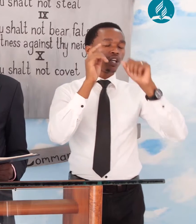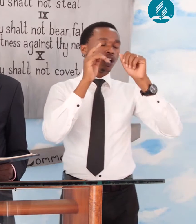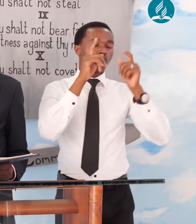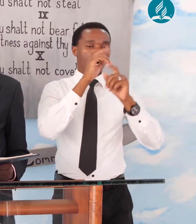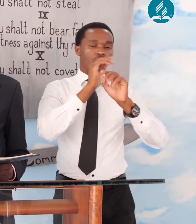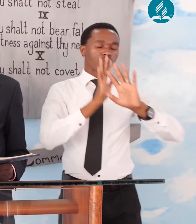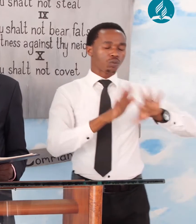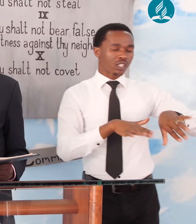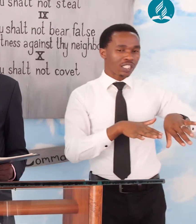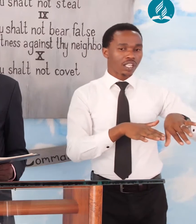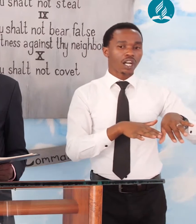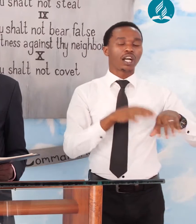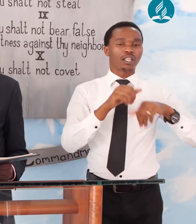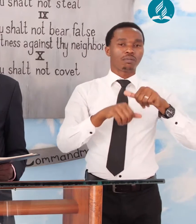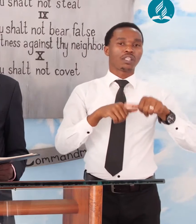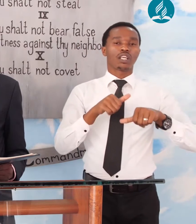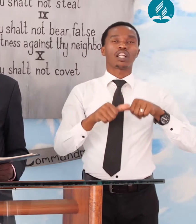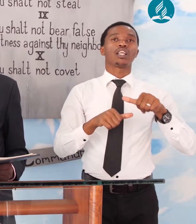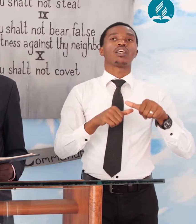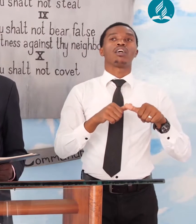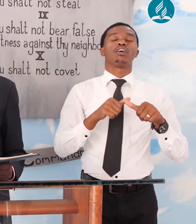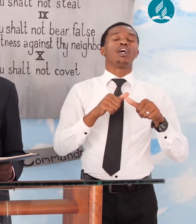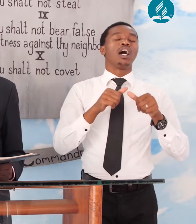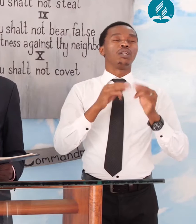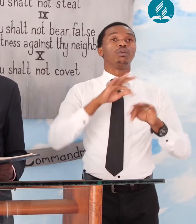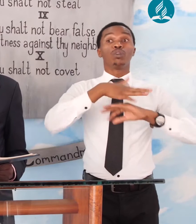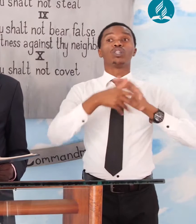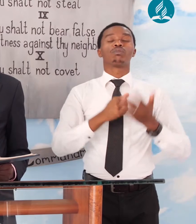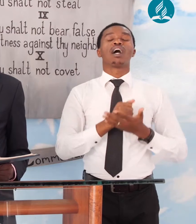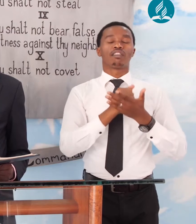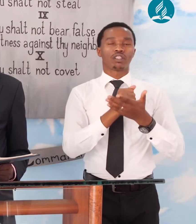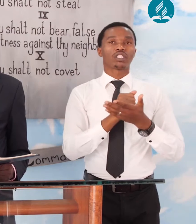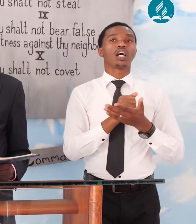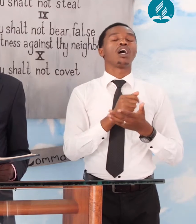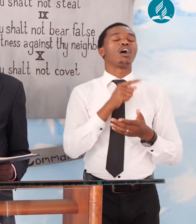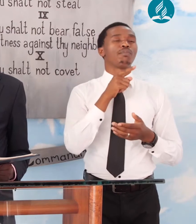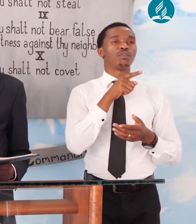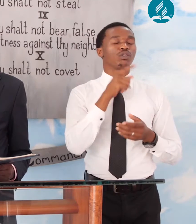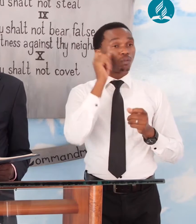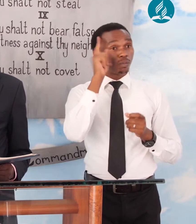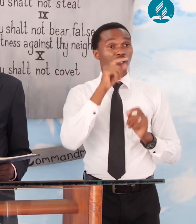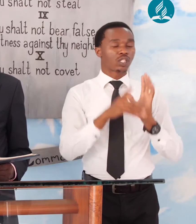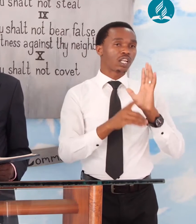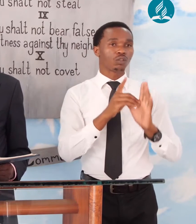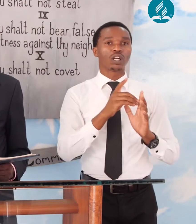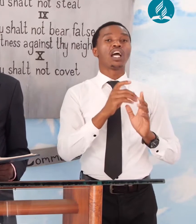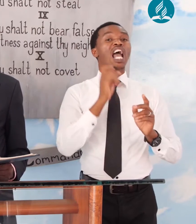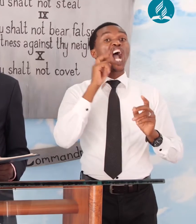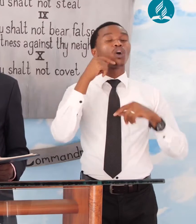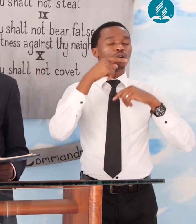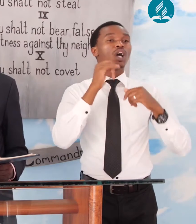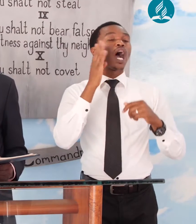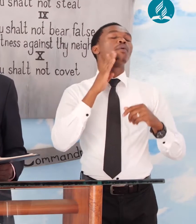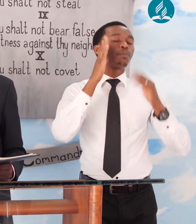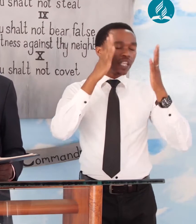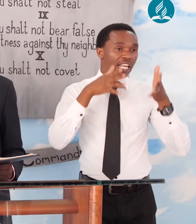upon canvas or to chisel it from marble, but to impress upon a